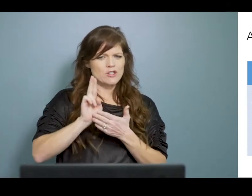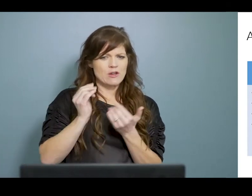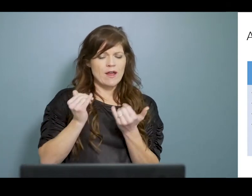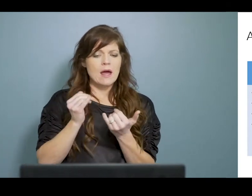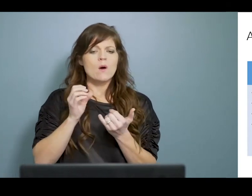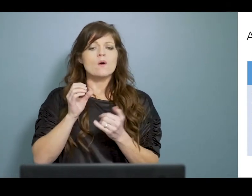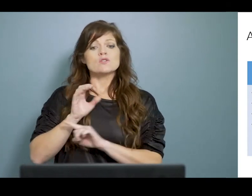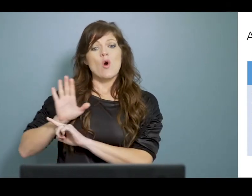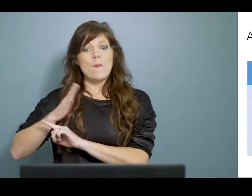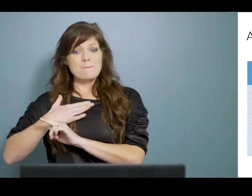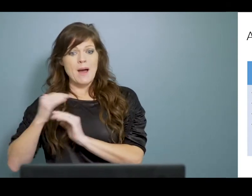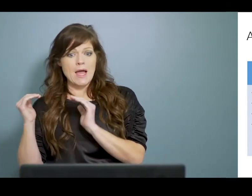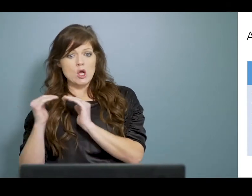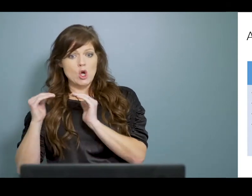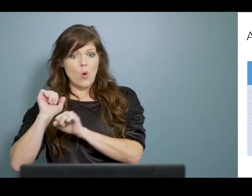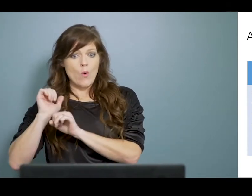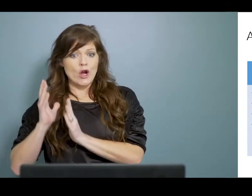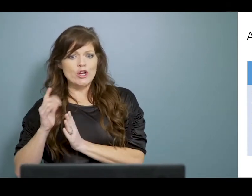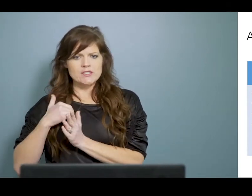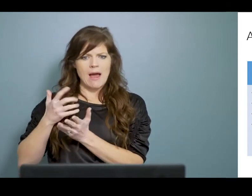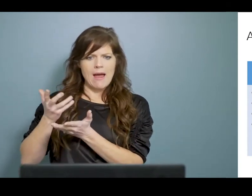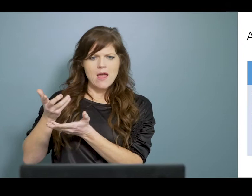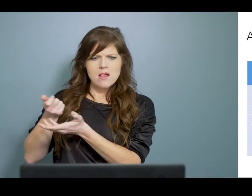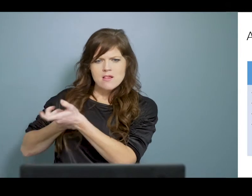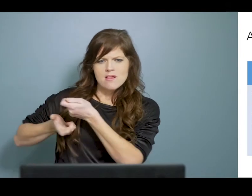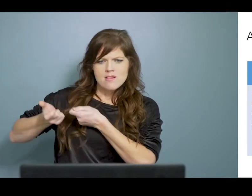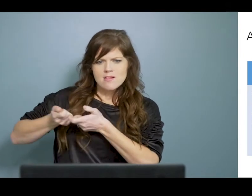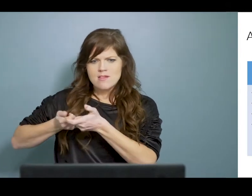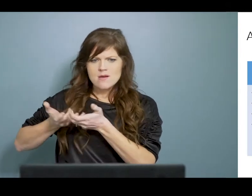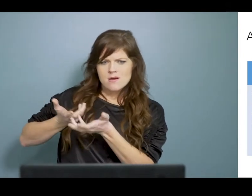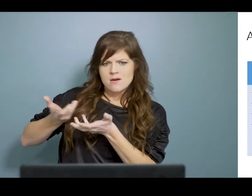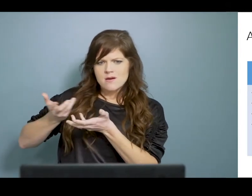their work and then added to it and tried to make it